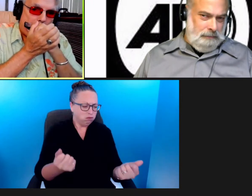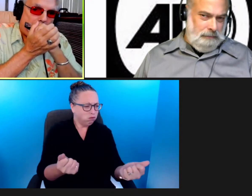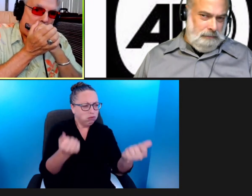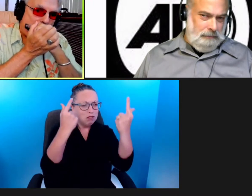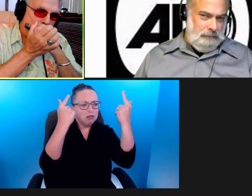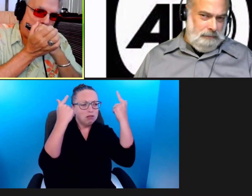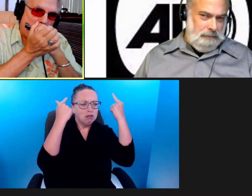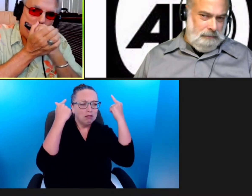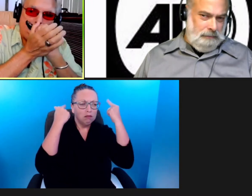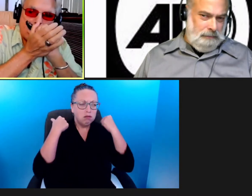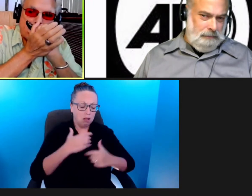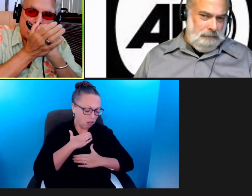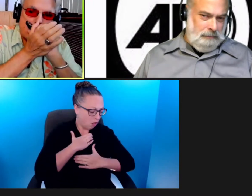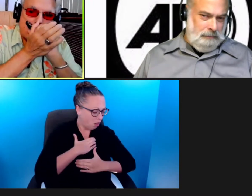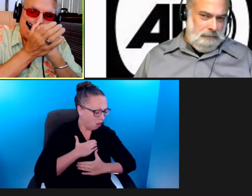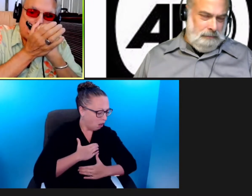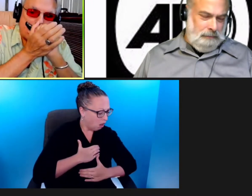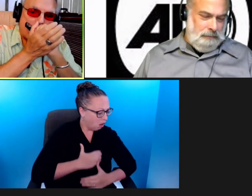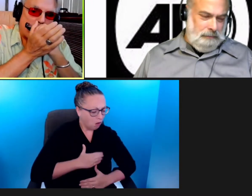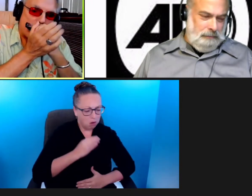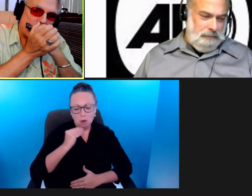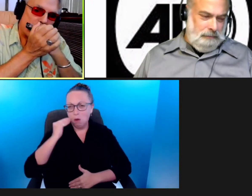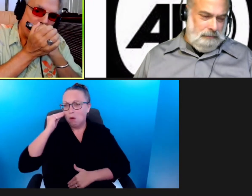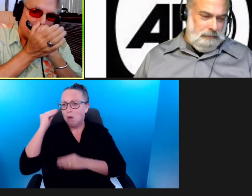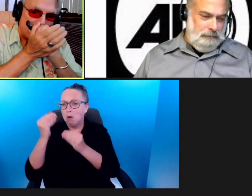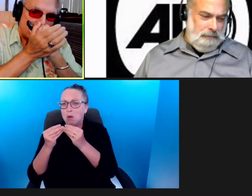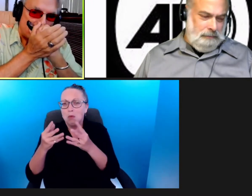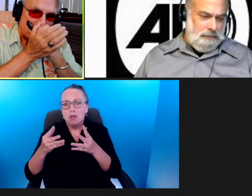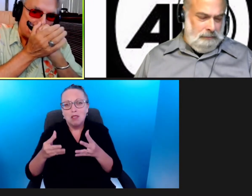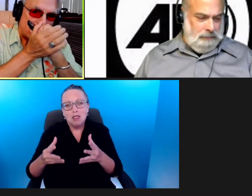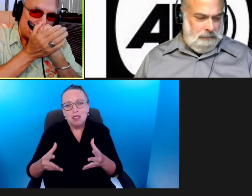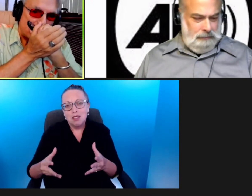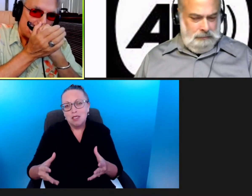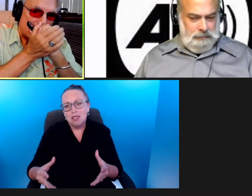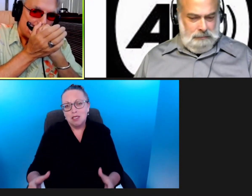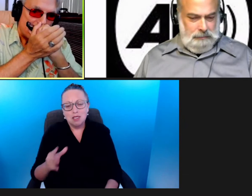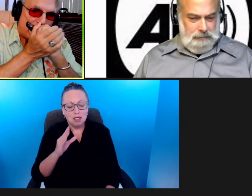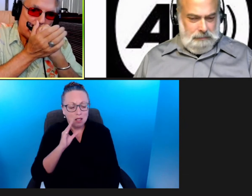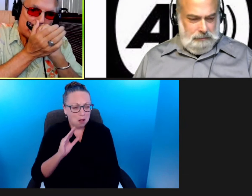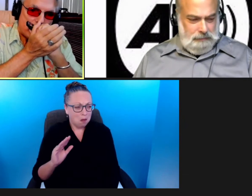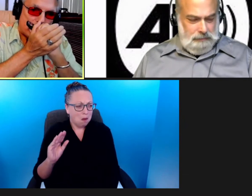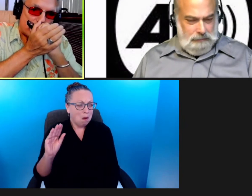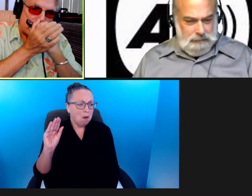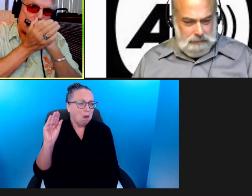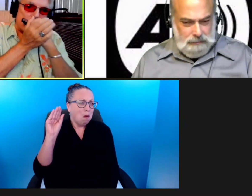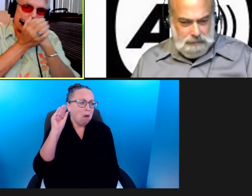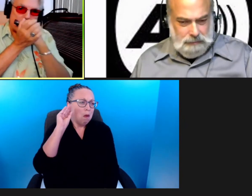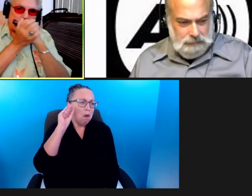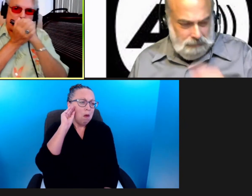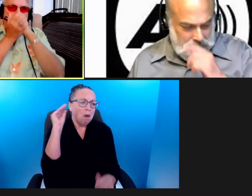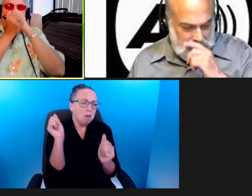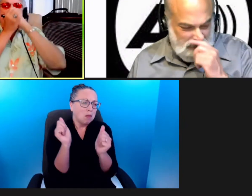The hunger and the homeless, and the homes within the sky,